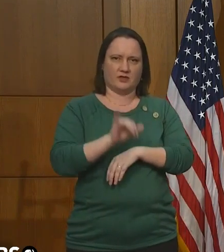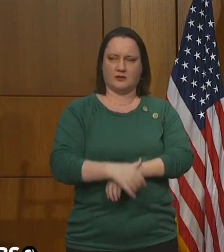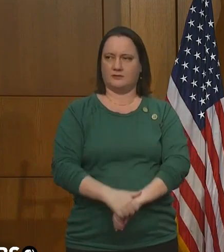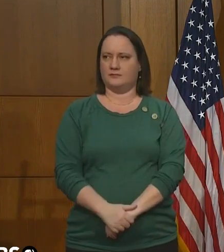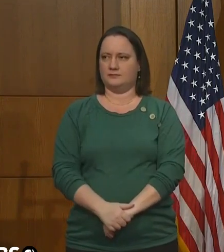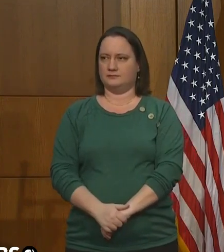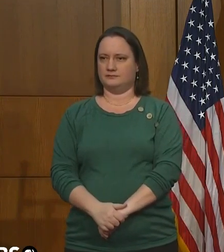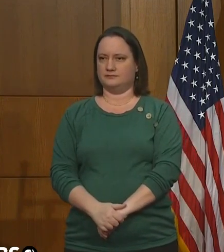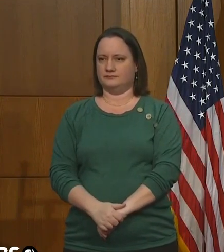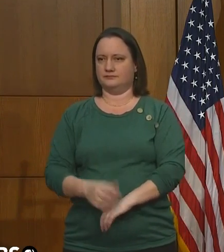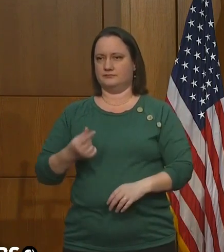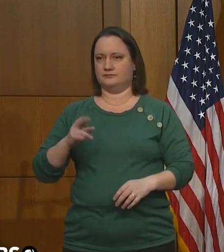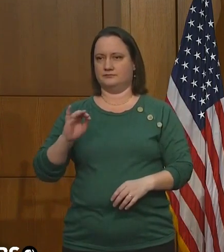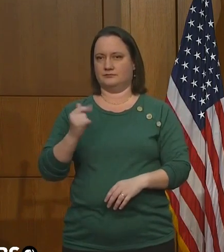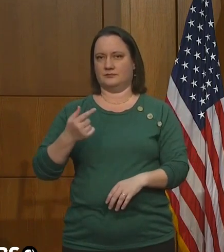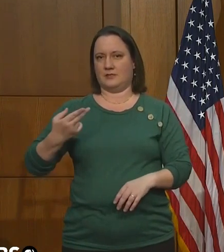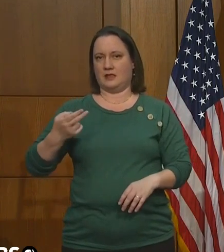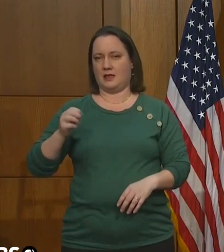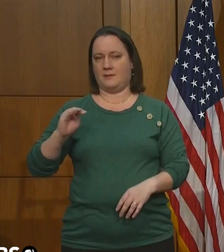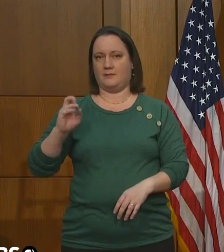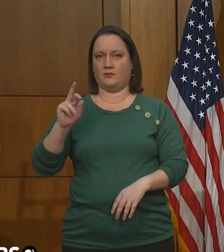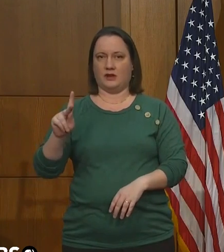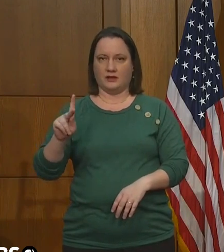Greg Hambrick with Inside Nova.